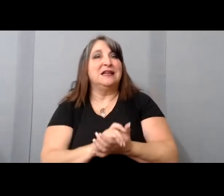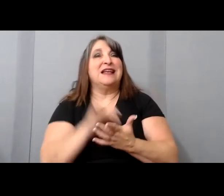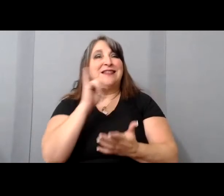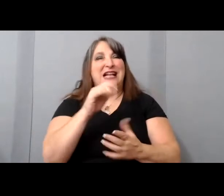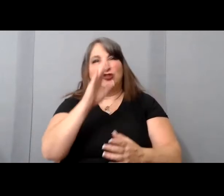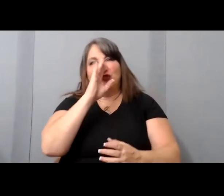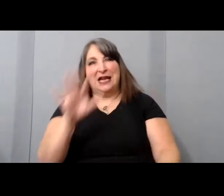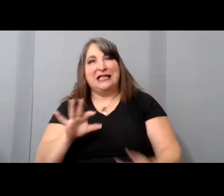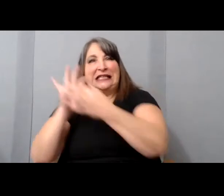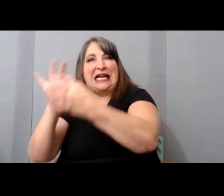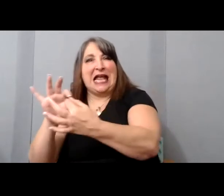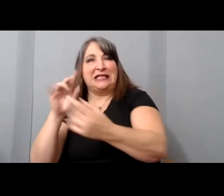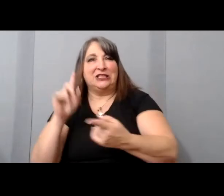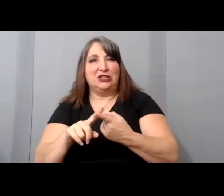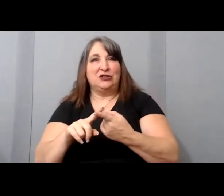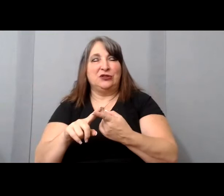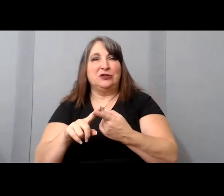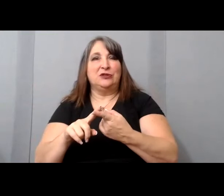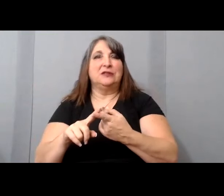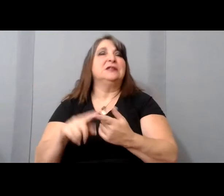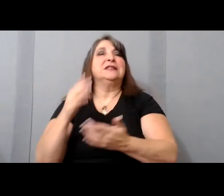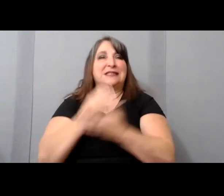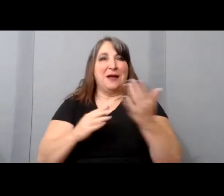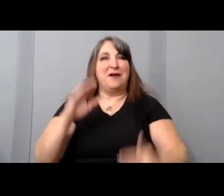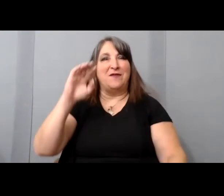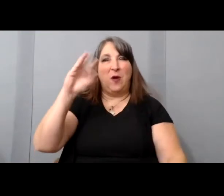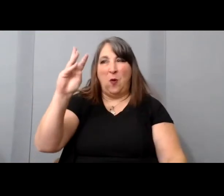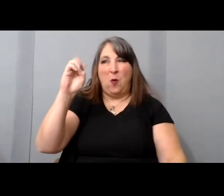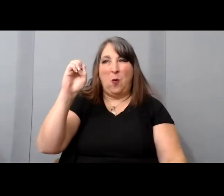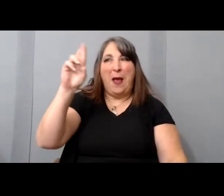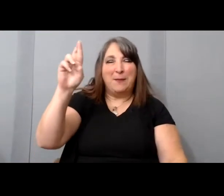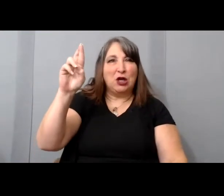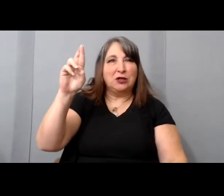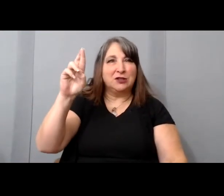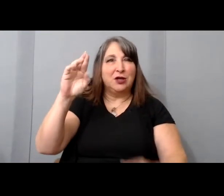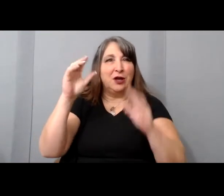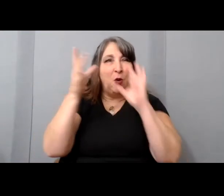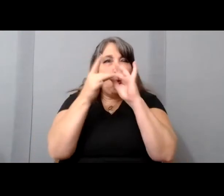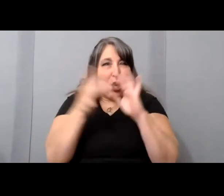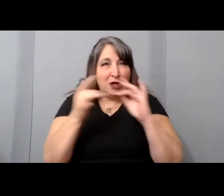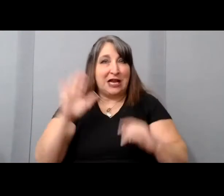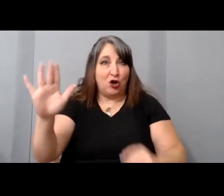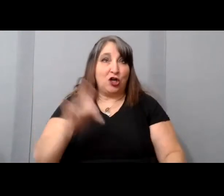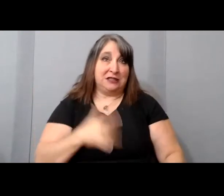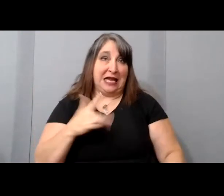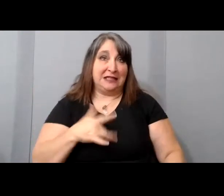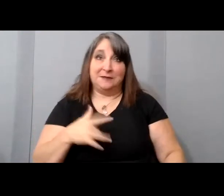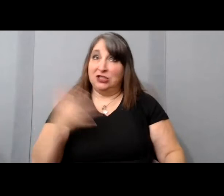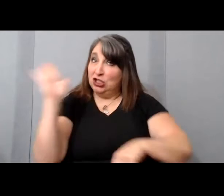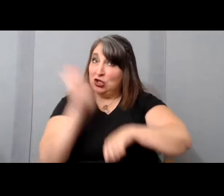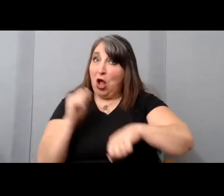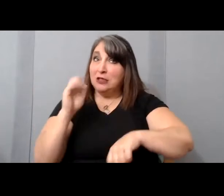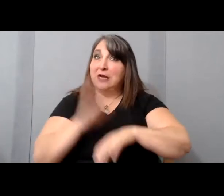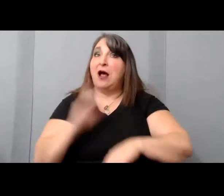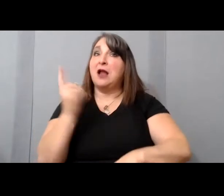to Assemblymember Weber's words and her sentiment in calling on us to